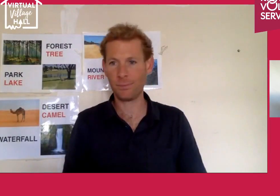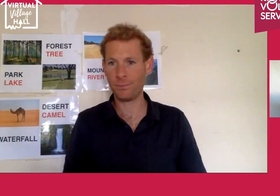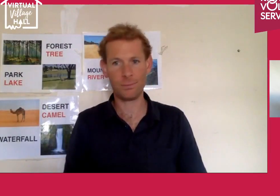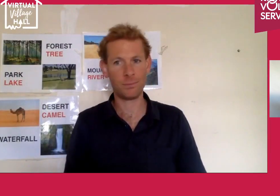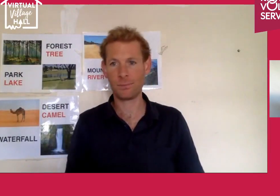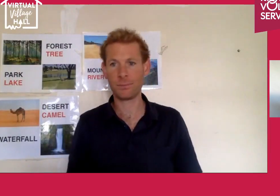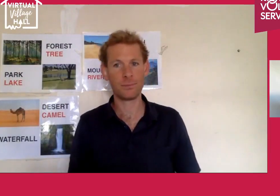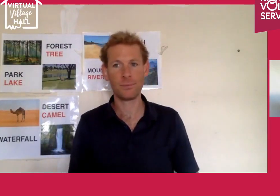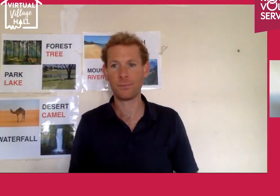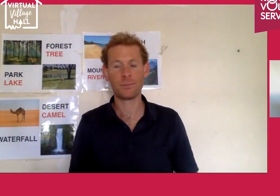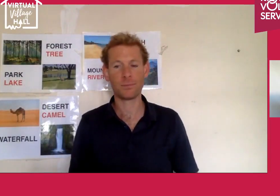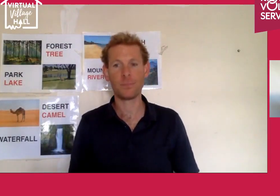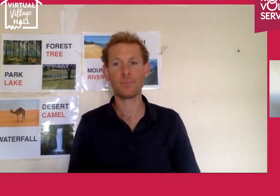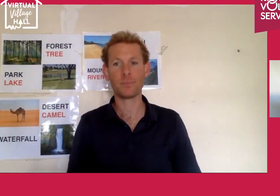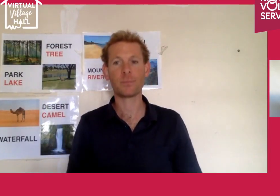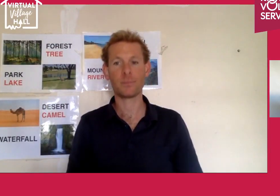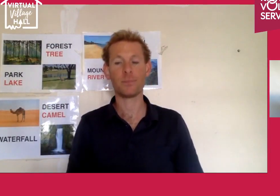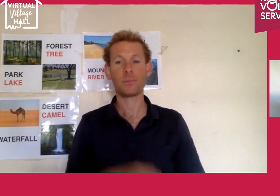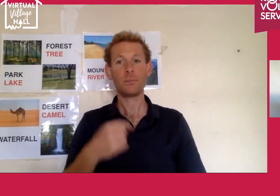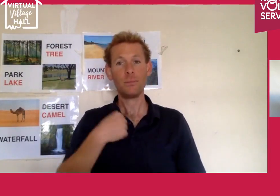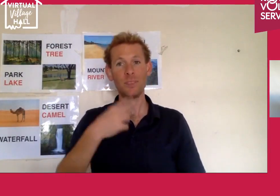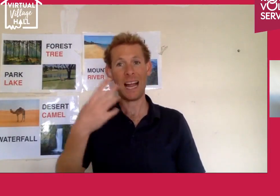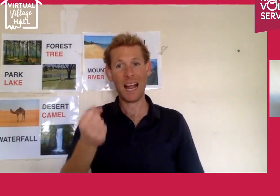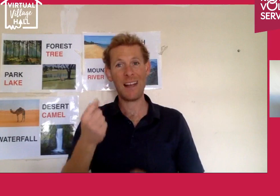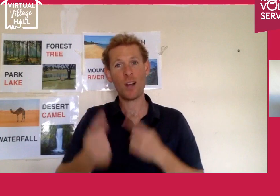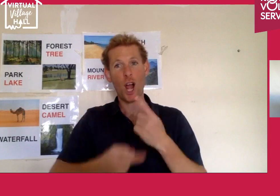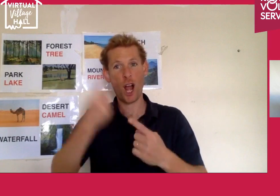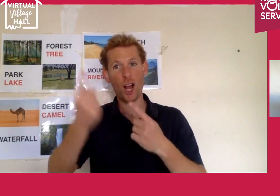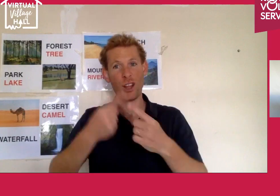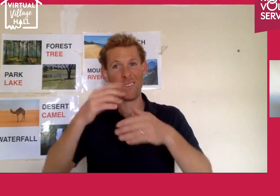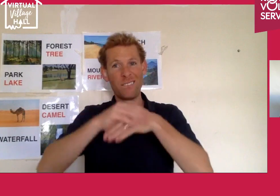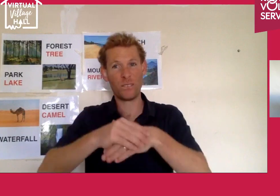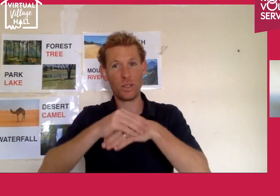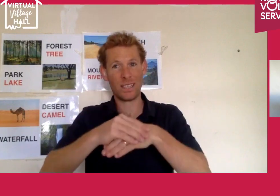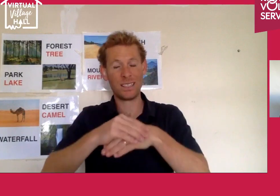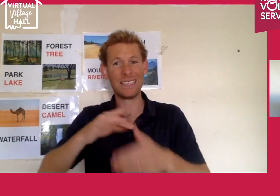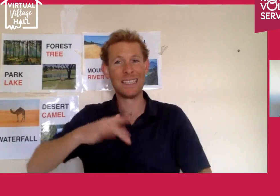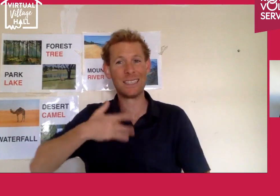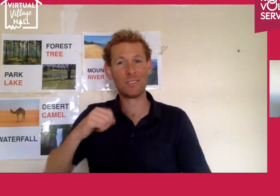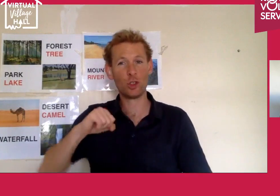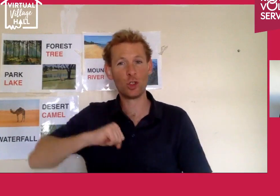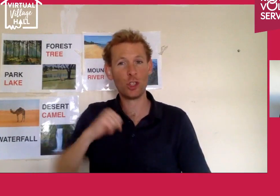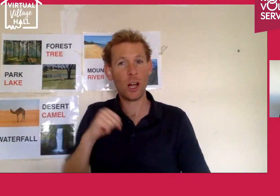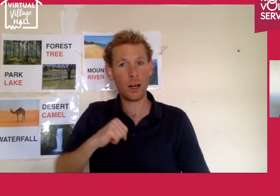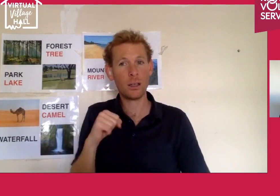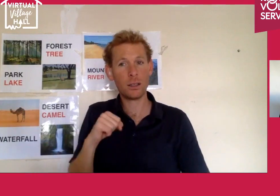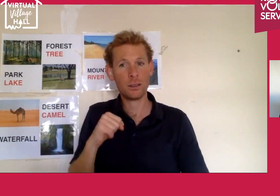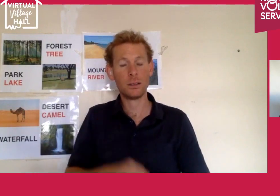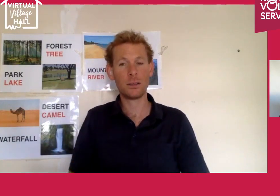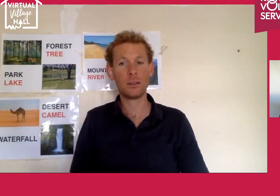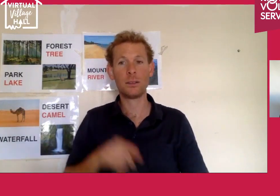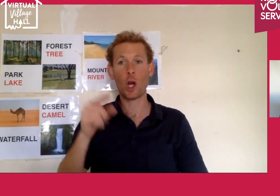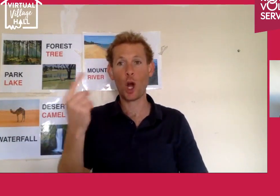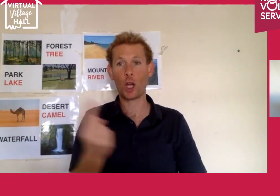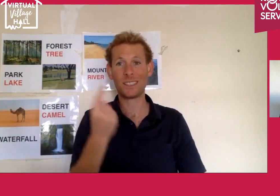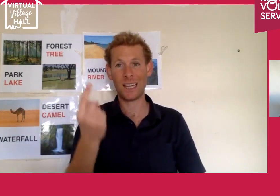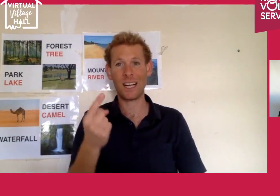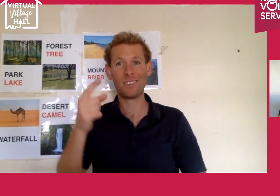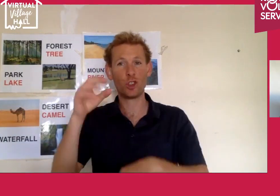he could not use somebody who's just fresh out of university, because he needs interpreters who are very experienced. I've got